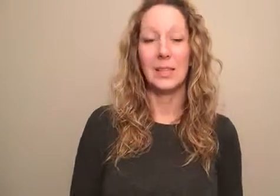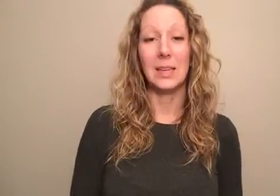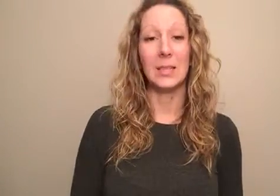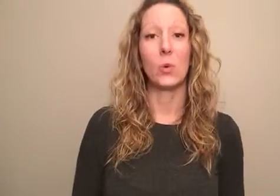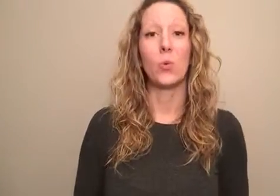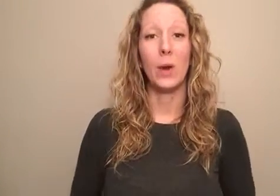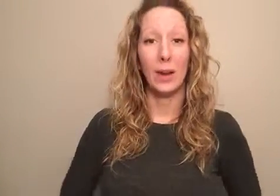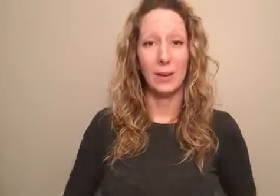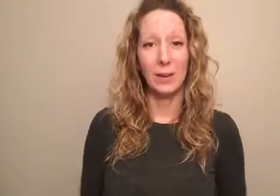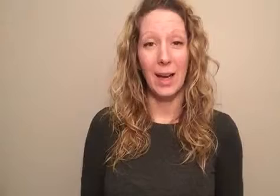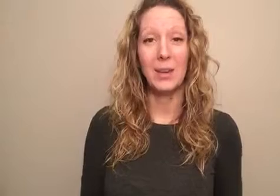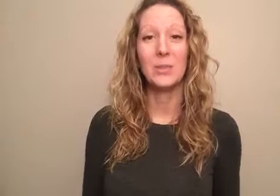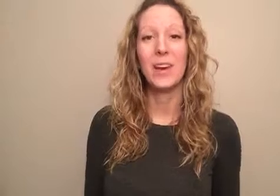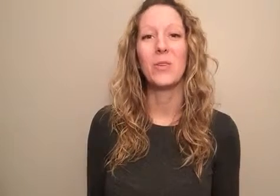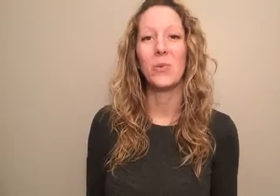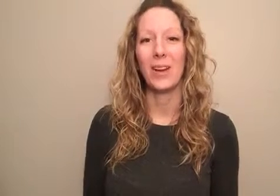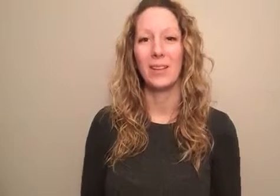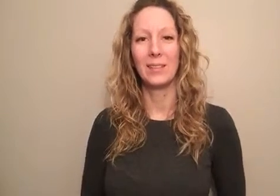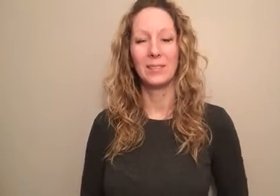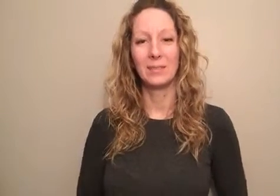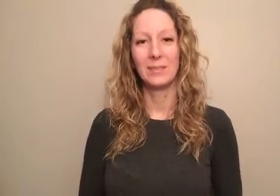Next is gray. How do you sign gray?